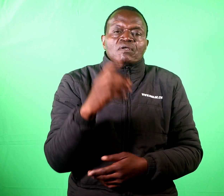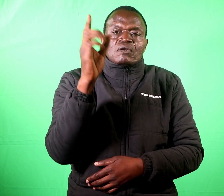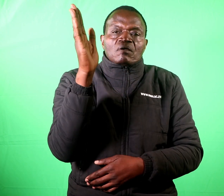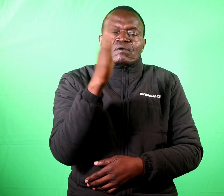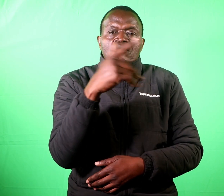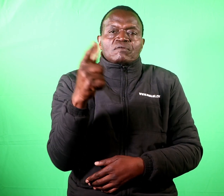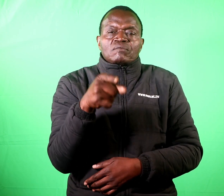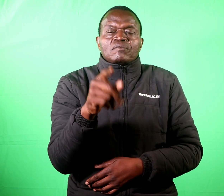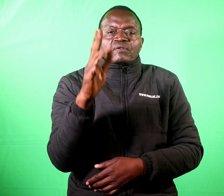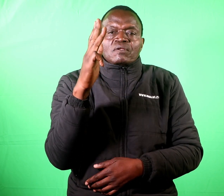17.9%,